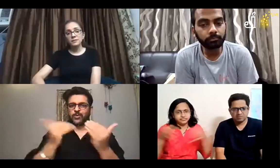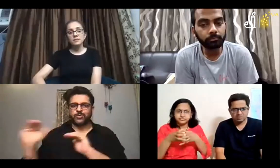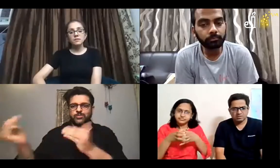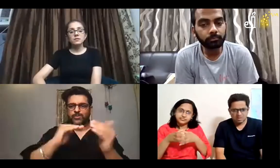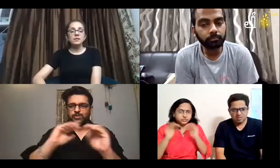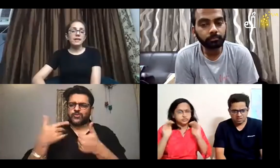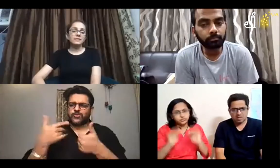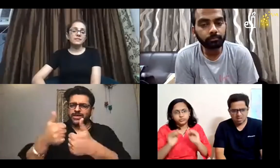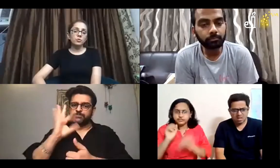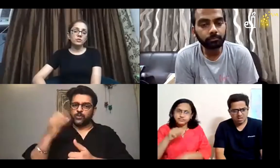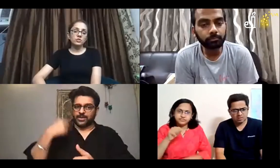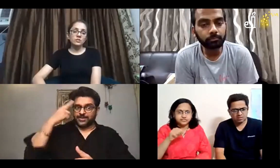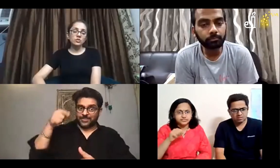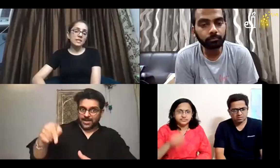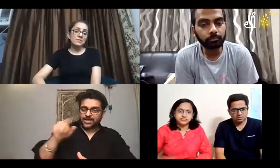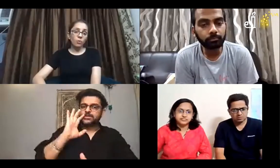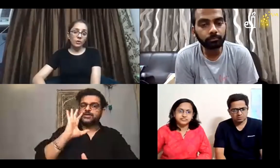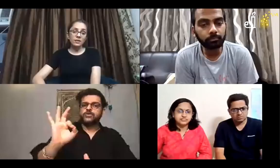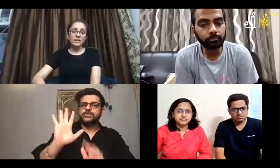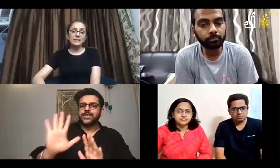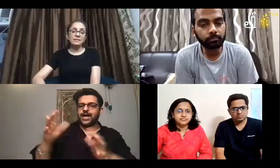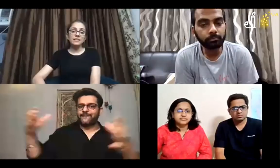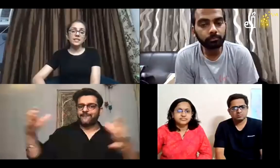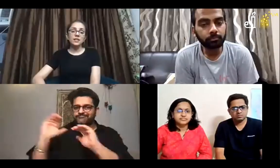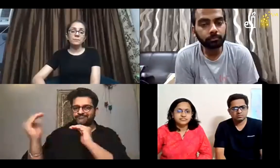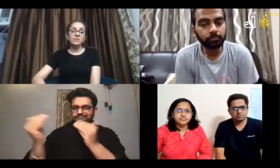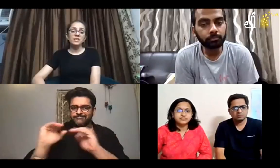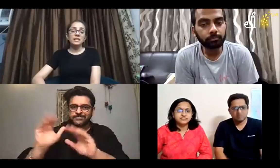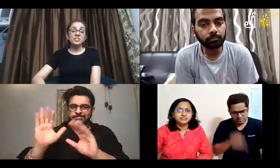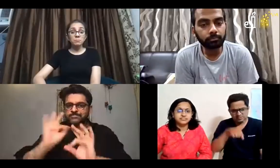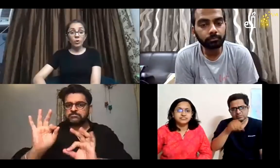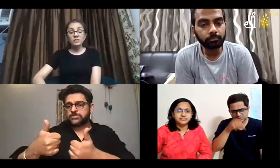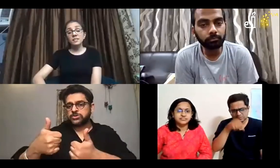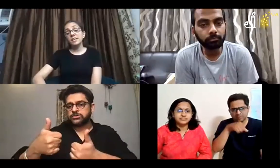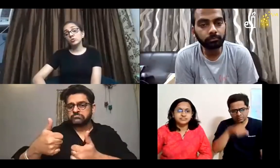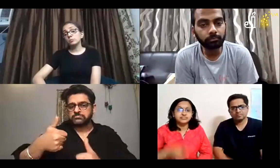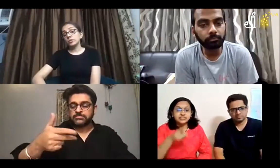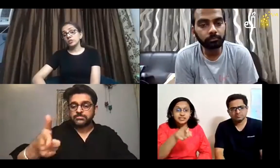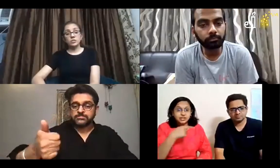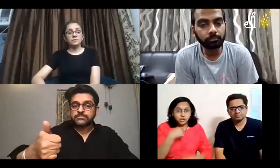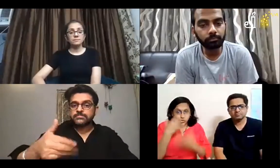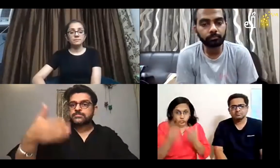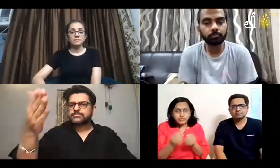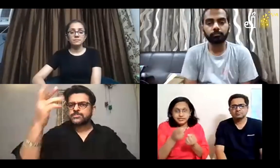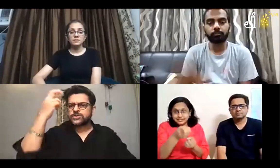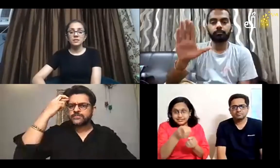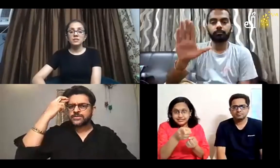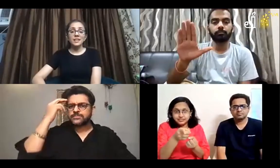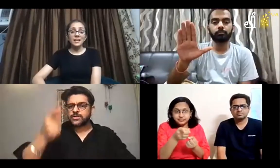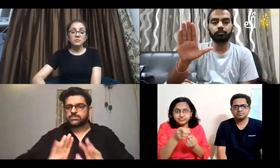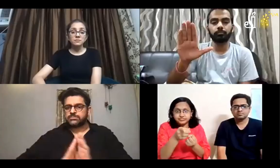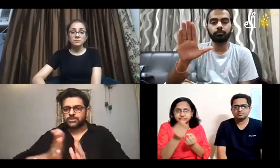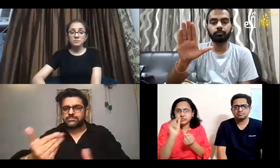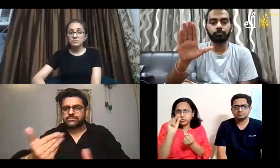implant, and they support each other. So that's important, and I think it's an important thing that you support each other.